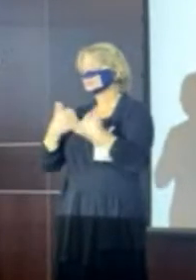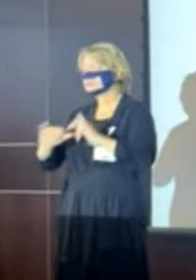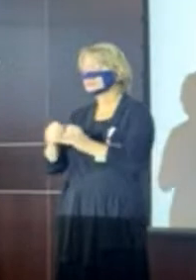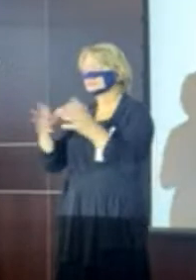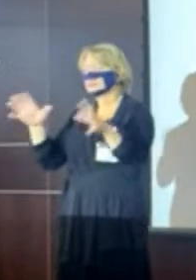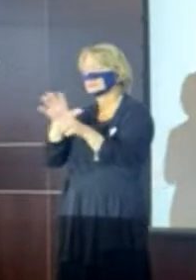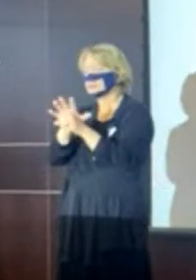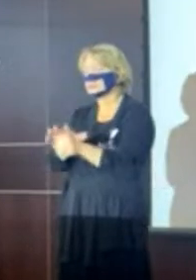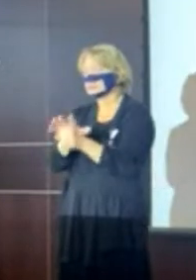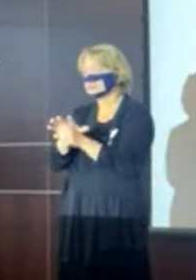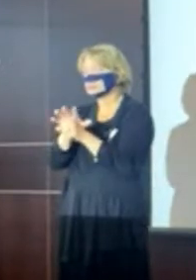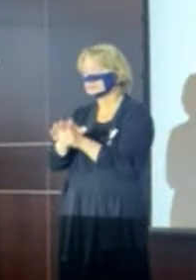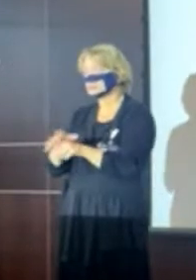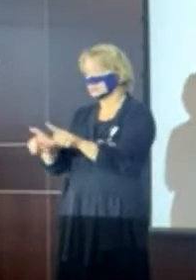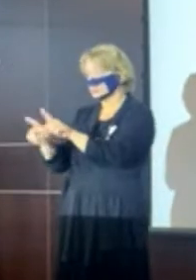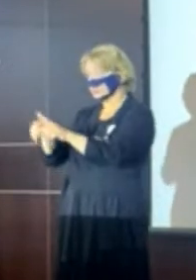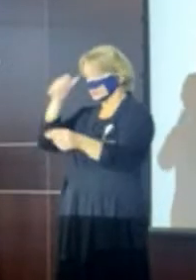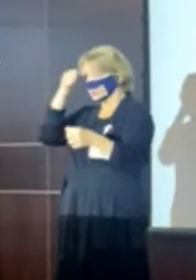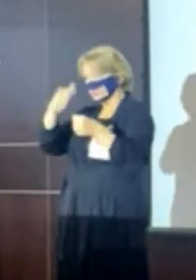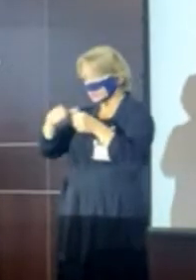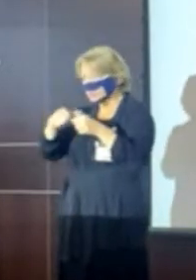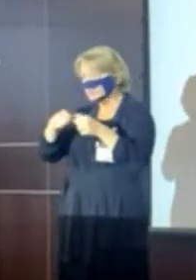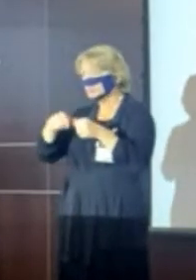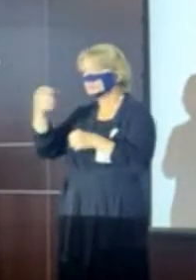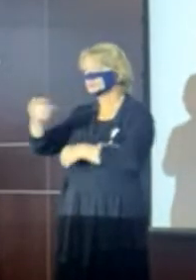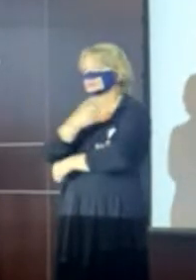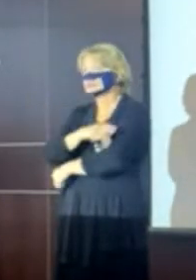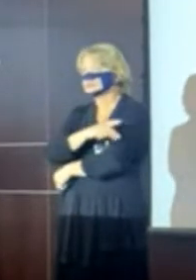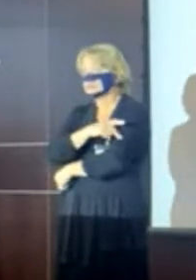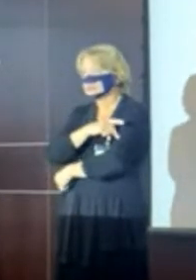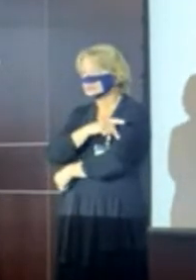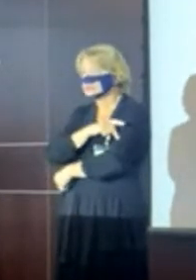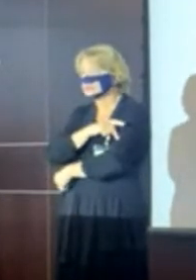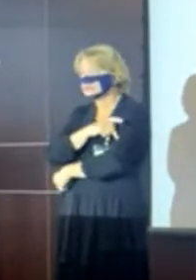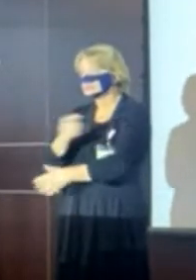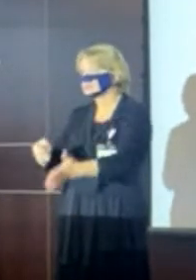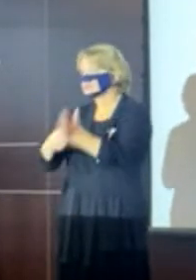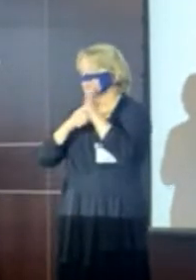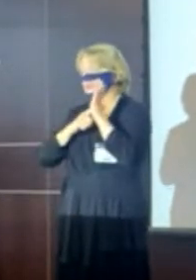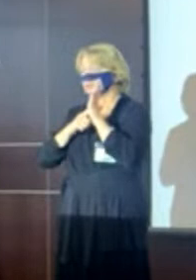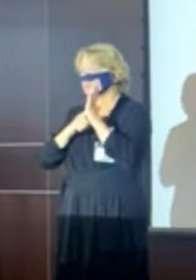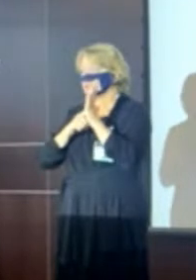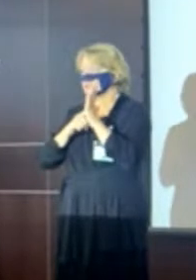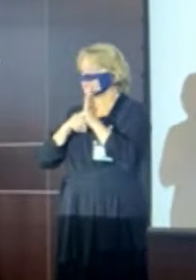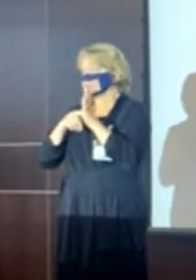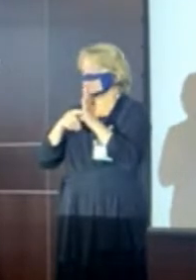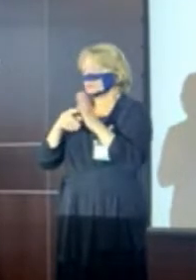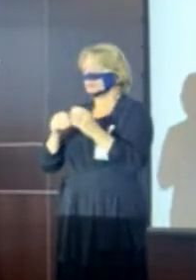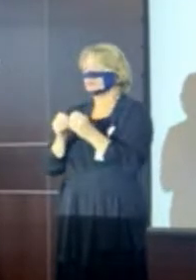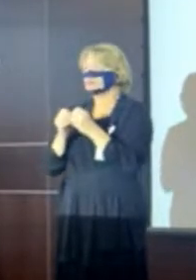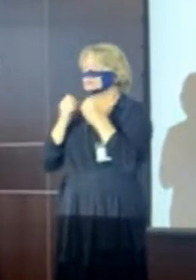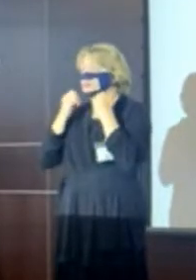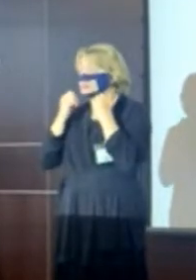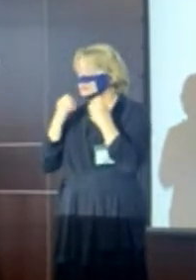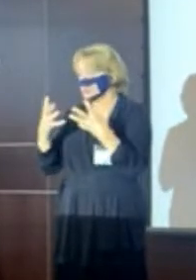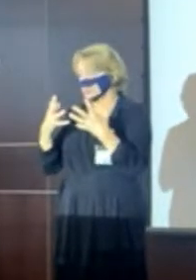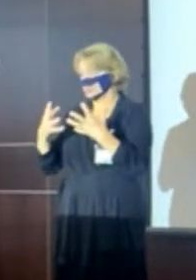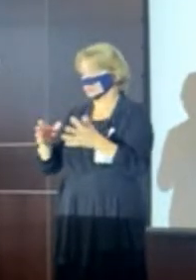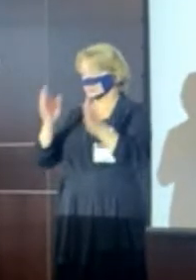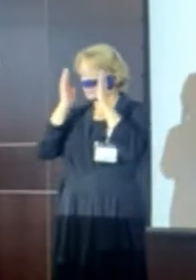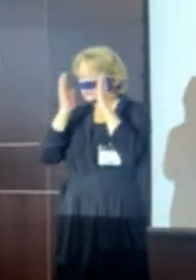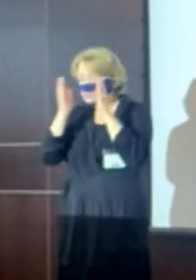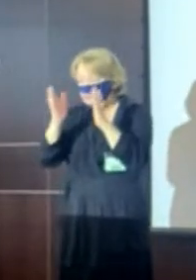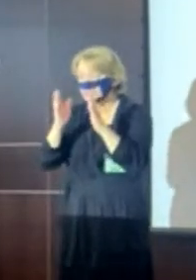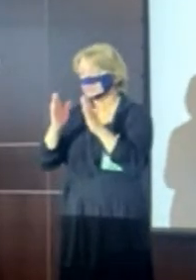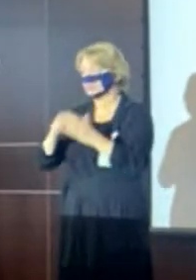And also remember that these patients, as I said earlier, these patients require a lot of attention, a lot of